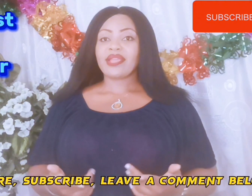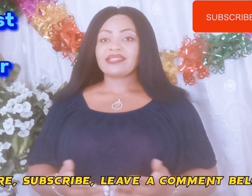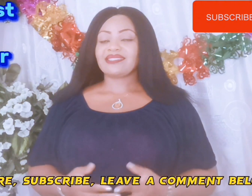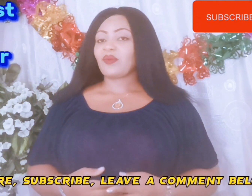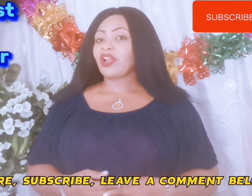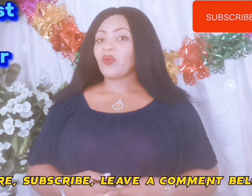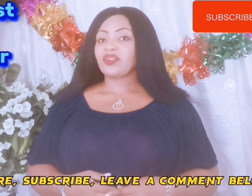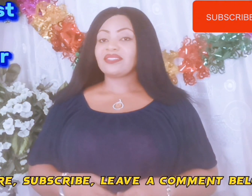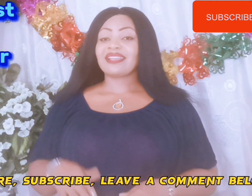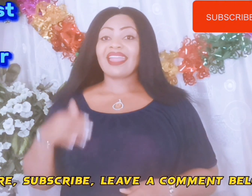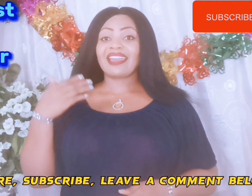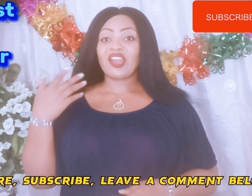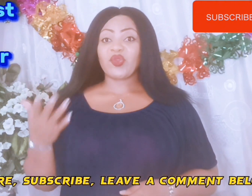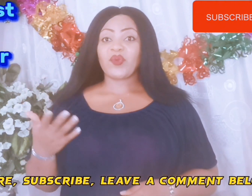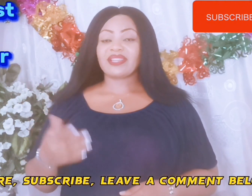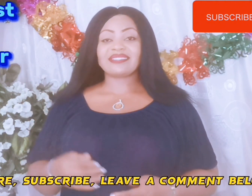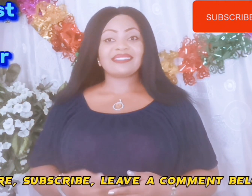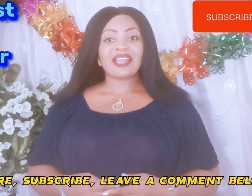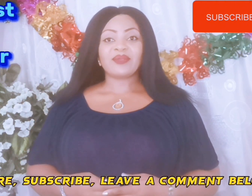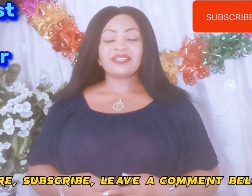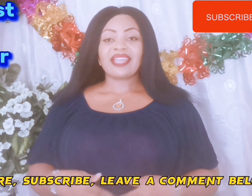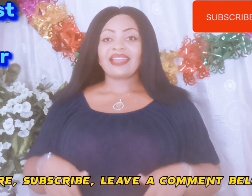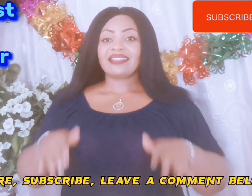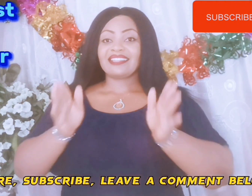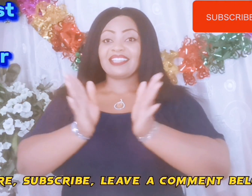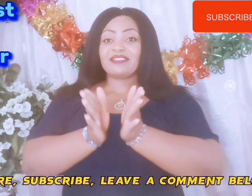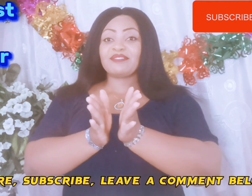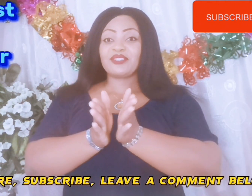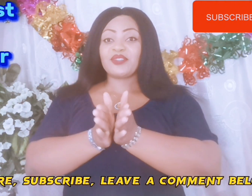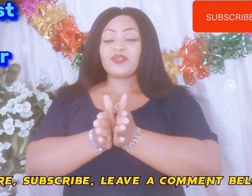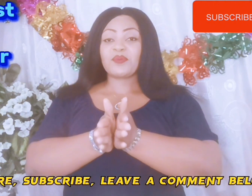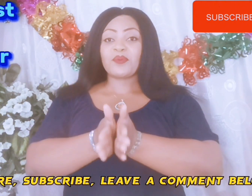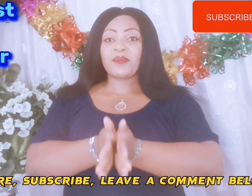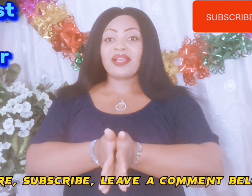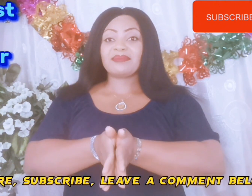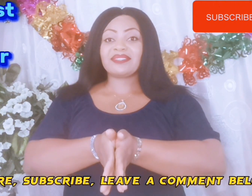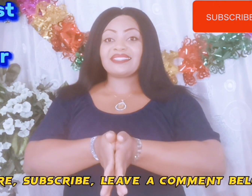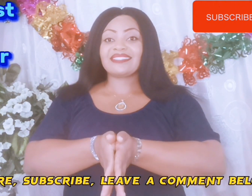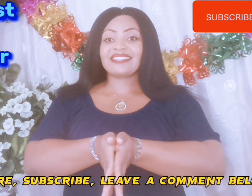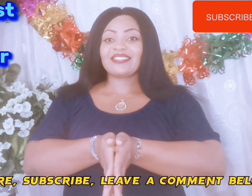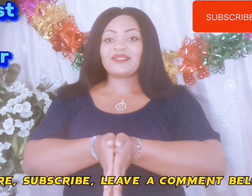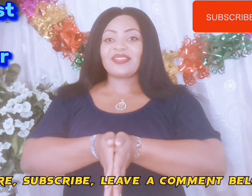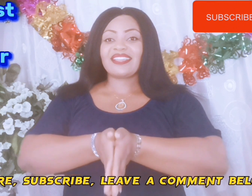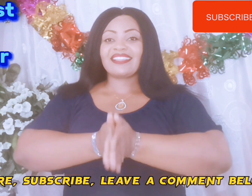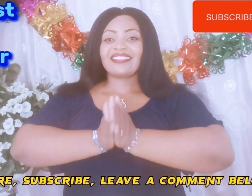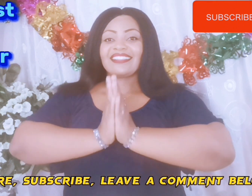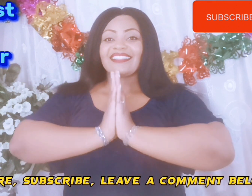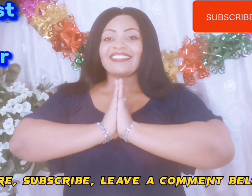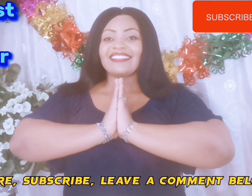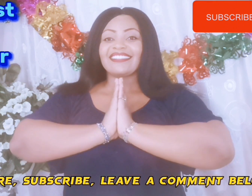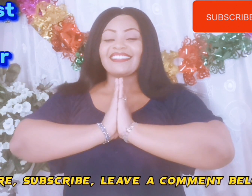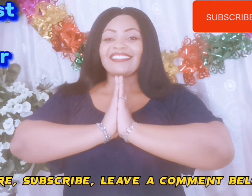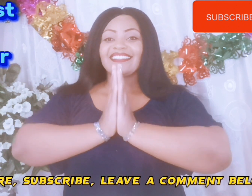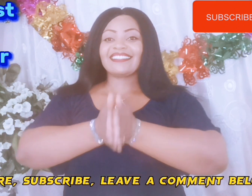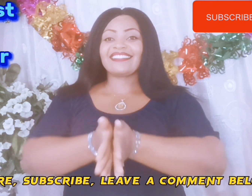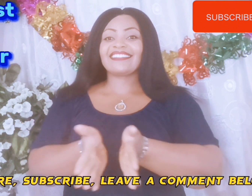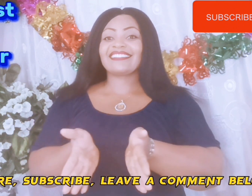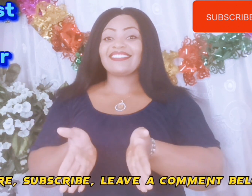this is how to sign request. Same signing as answer. Bring your two palms